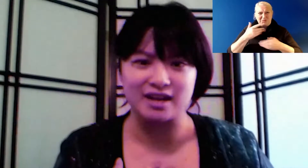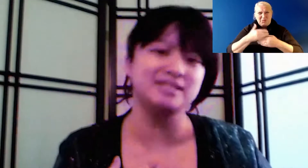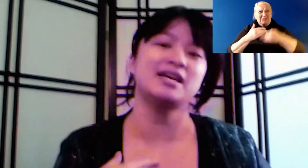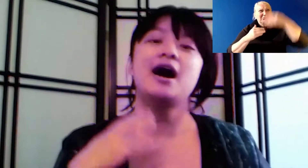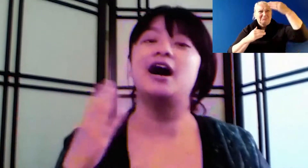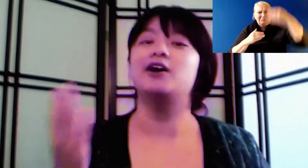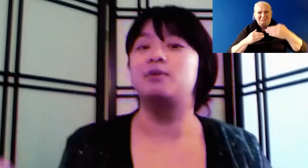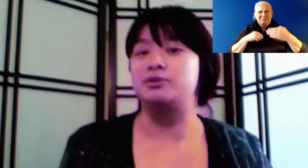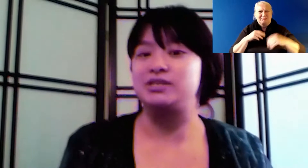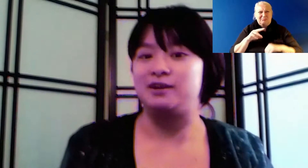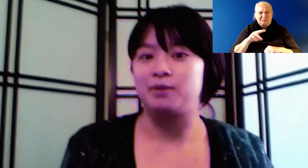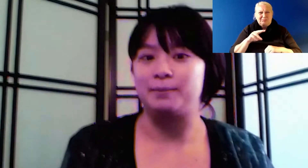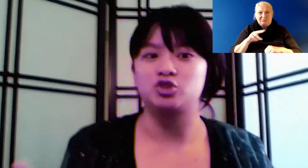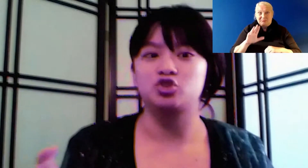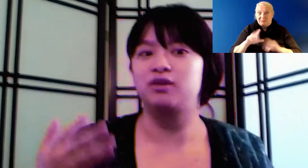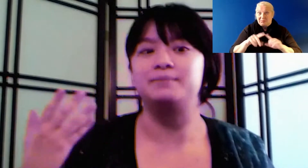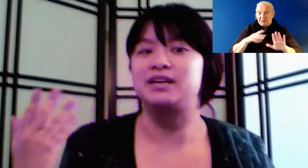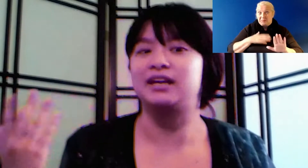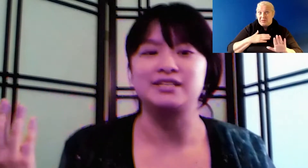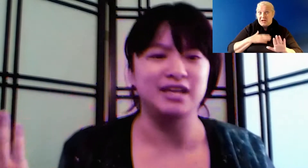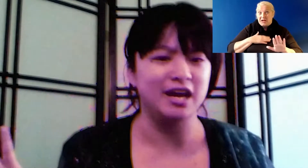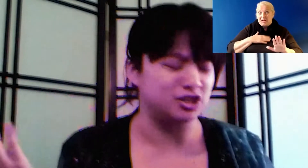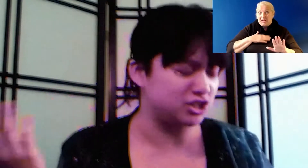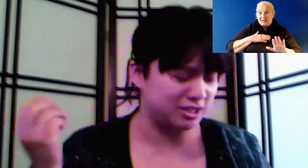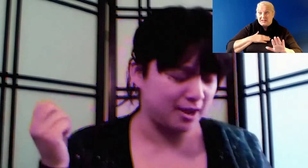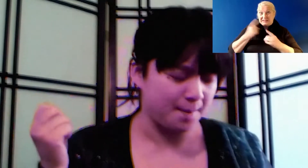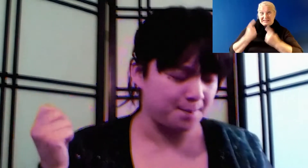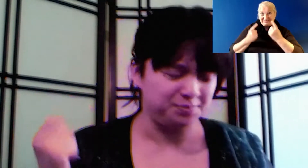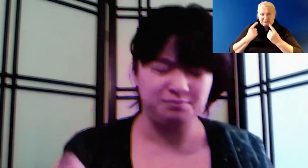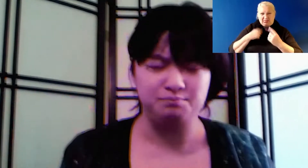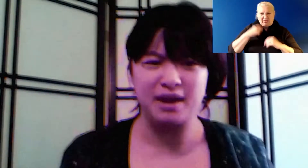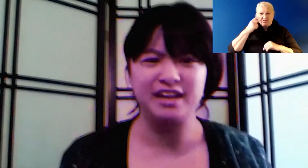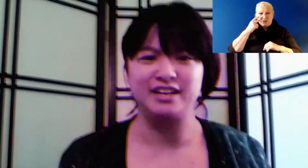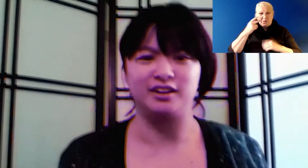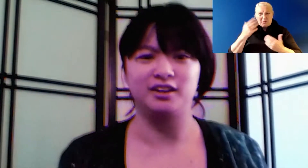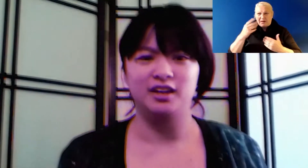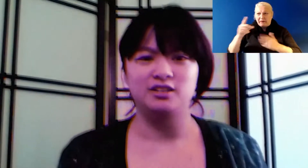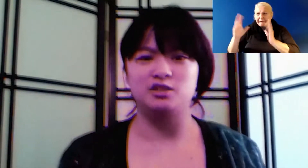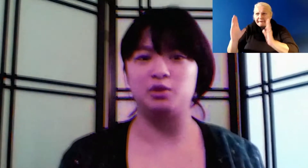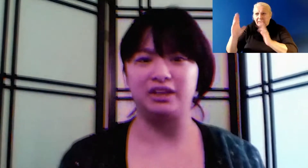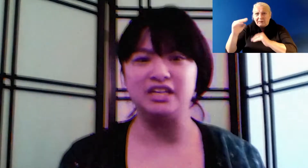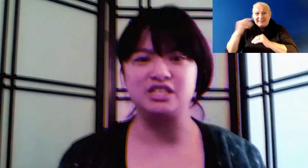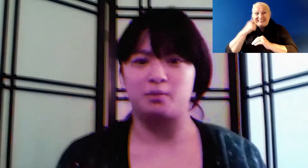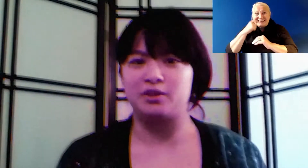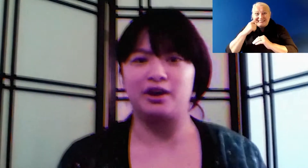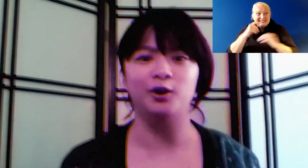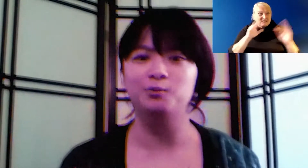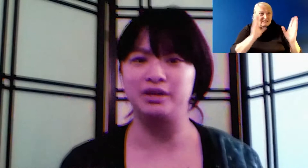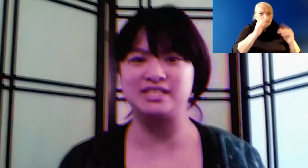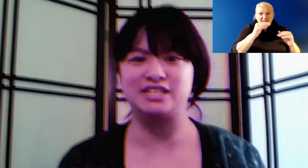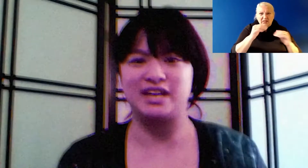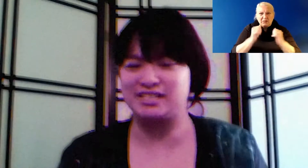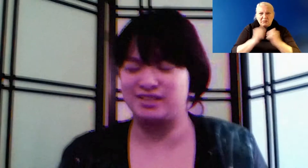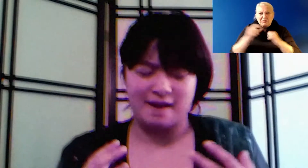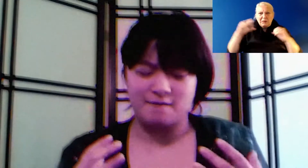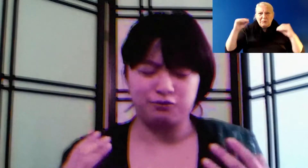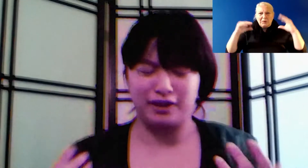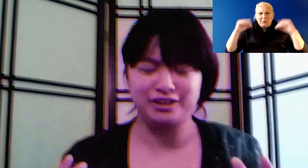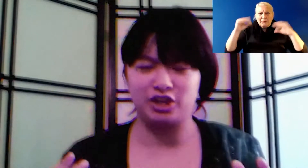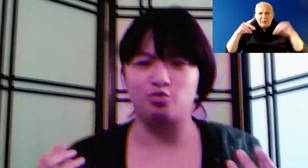test, I remember seeing puppets trapped in glass cages just begging to be released from their hell prison as flashing red